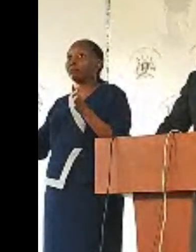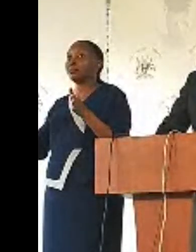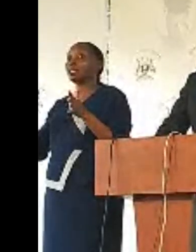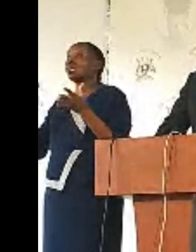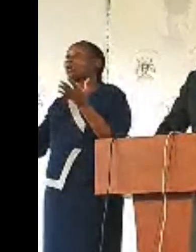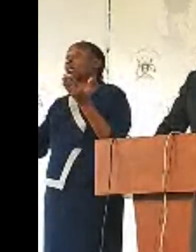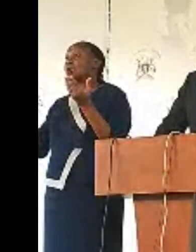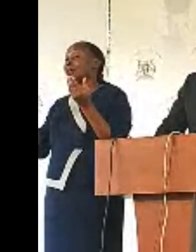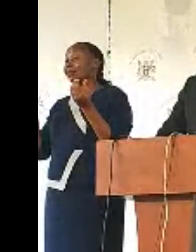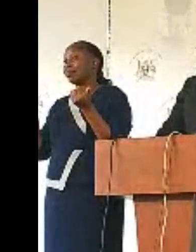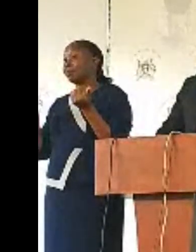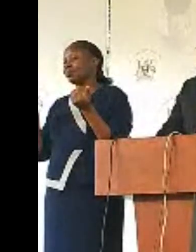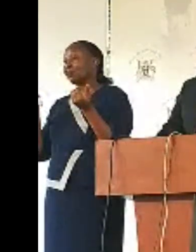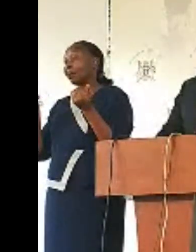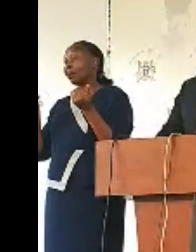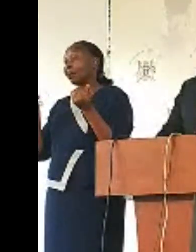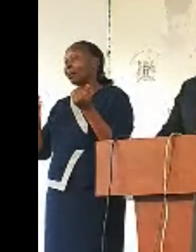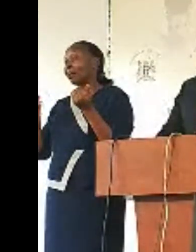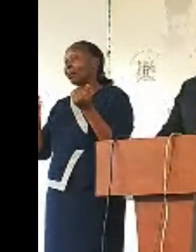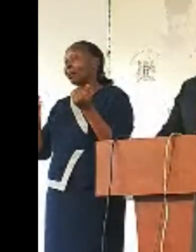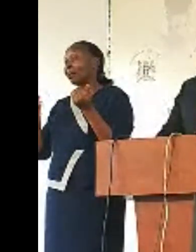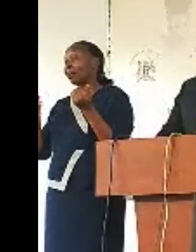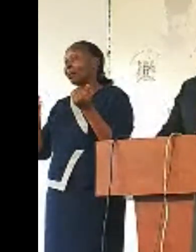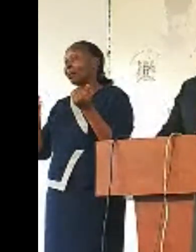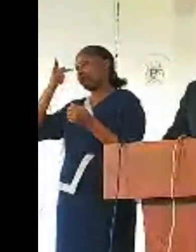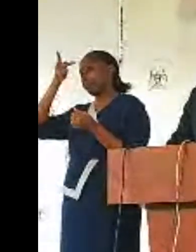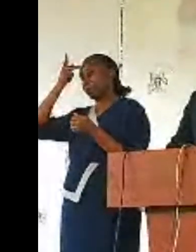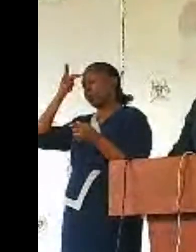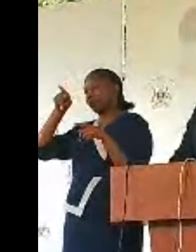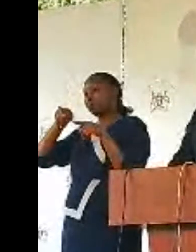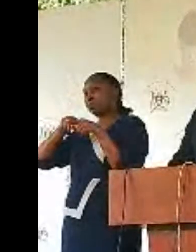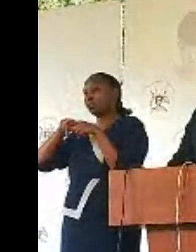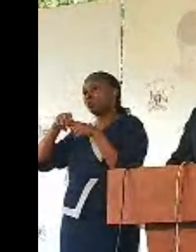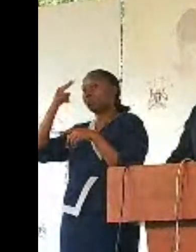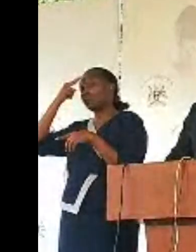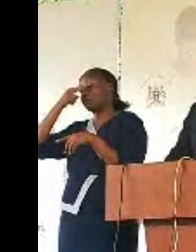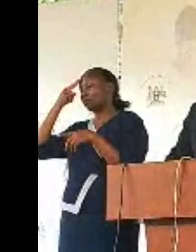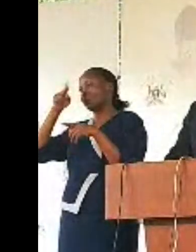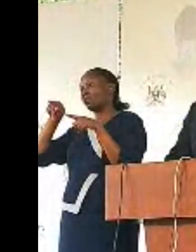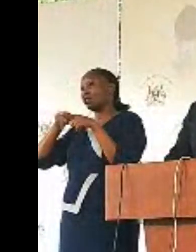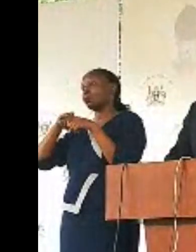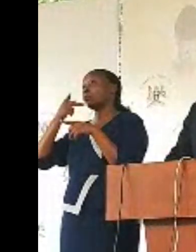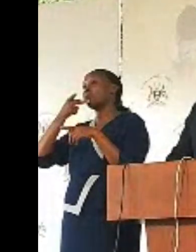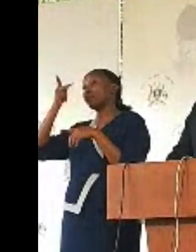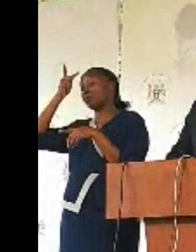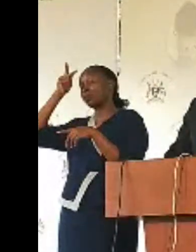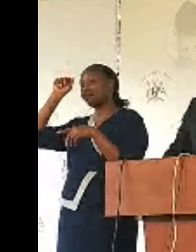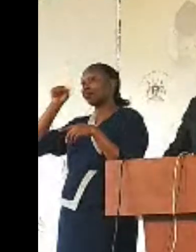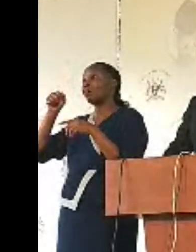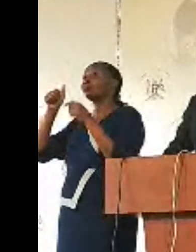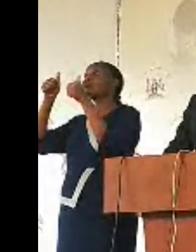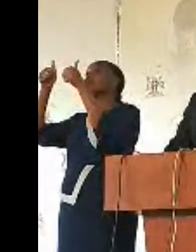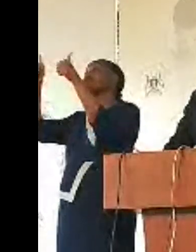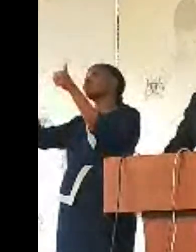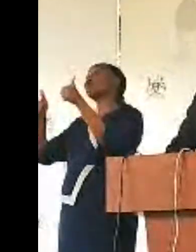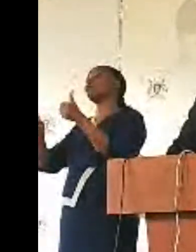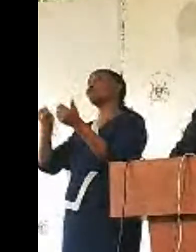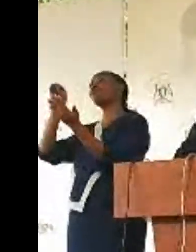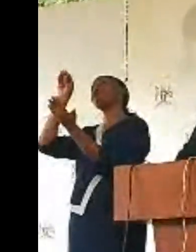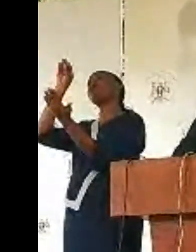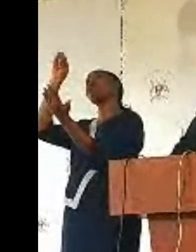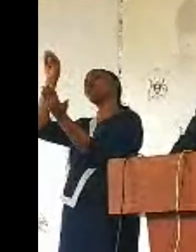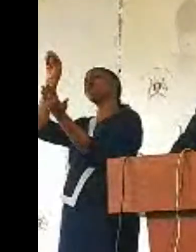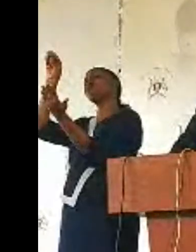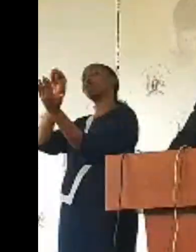easily accessed by the pupils or the candidates and the parents and any other interested